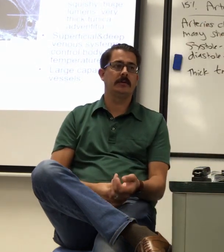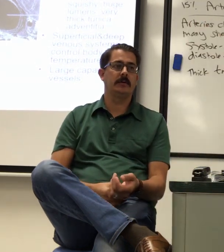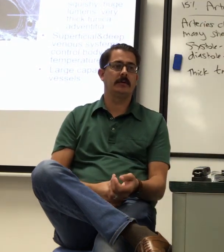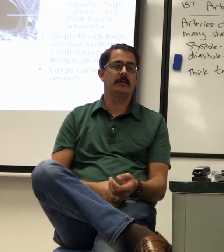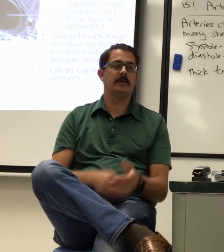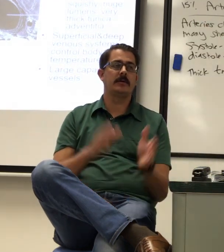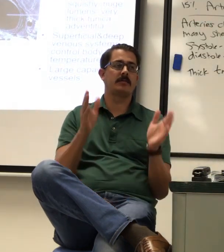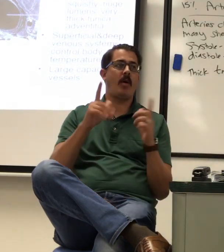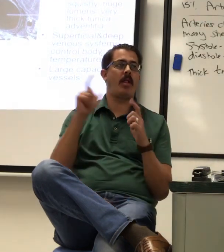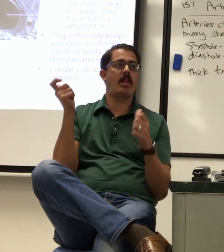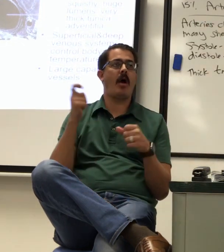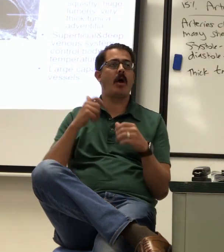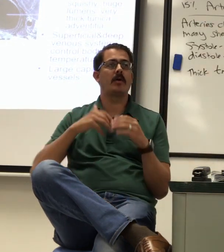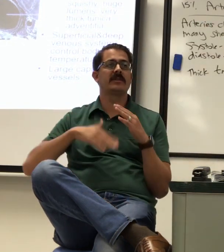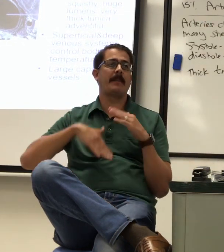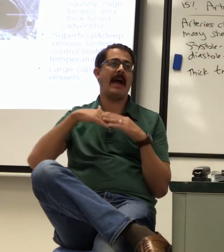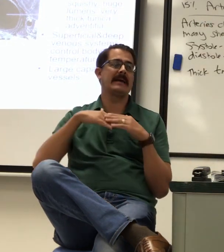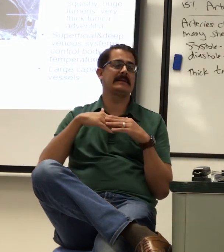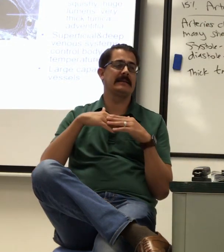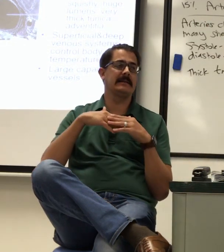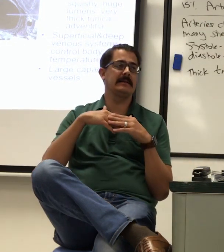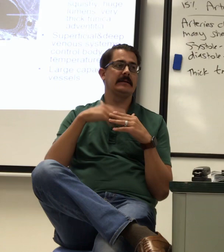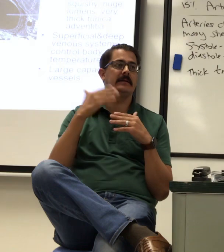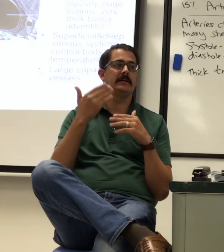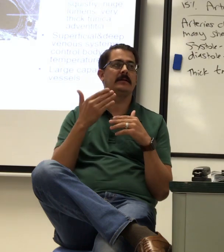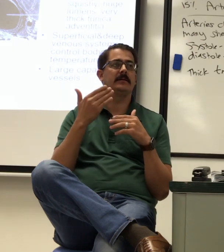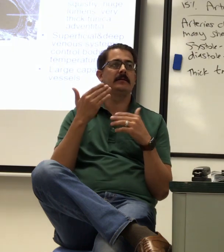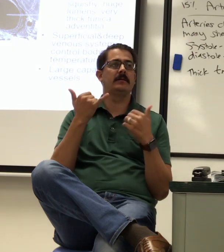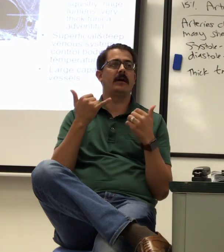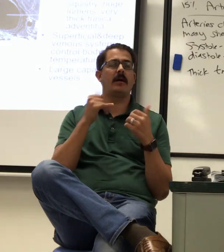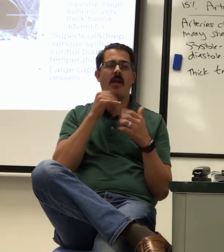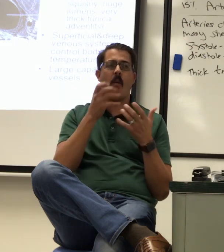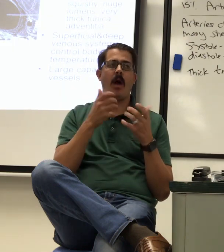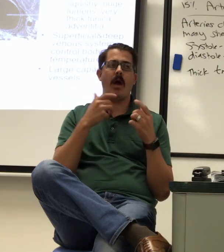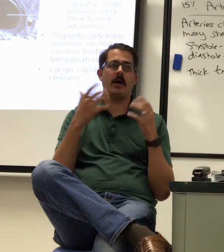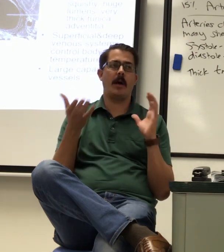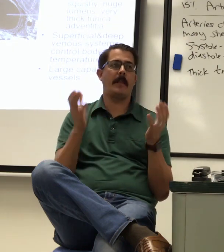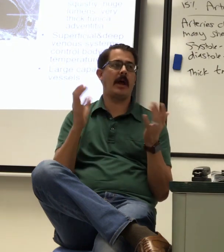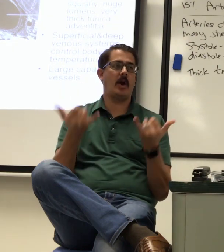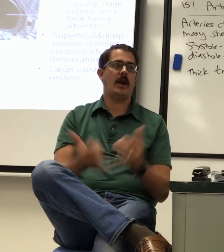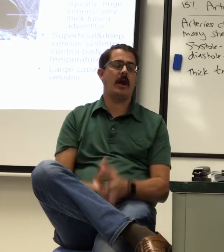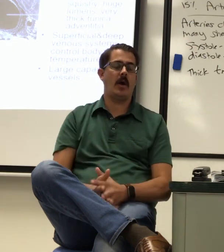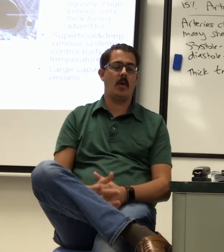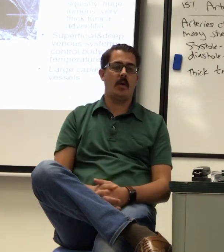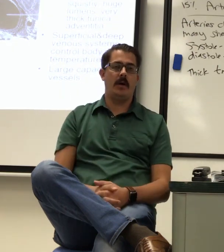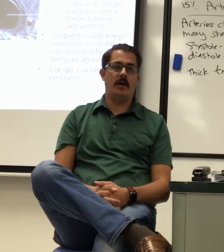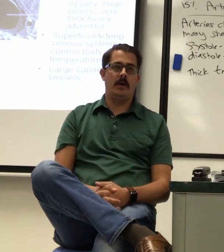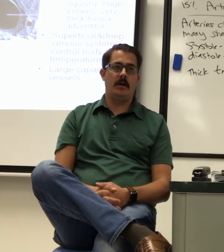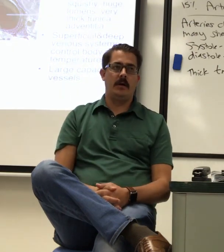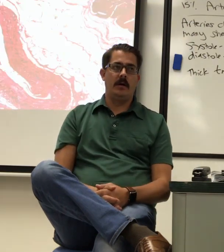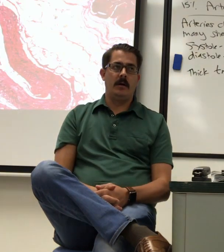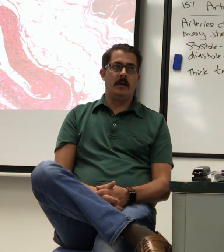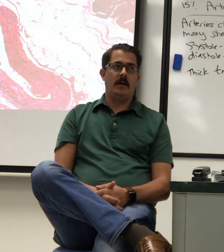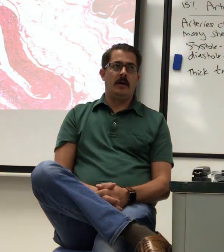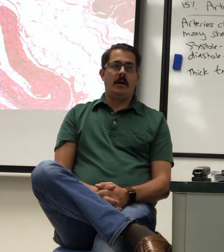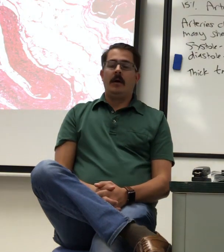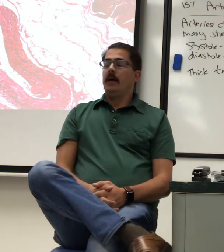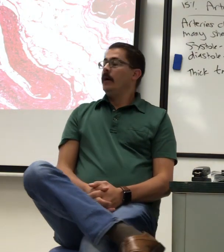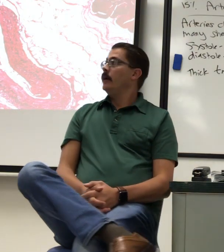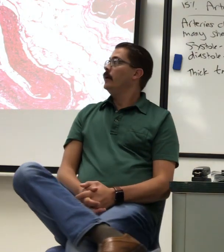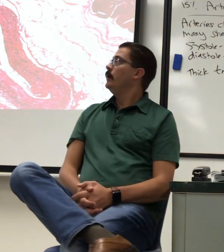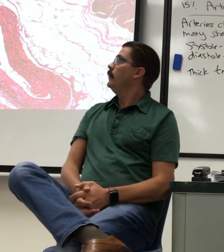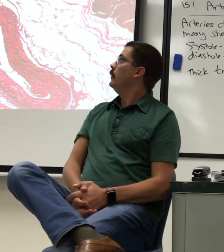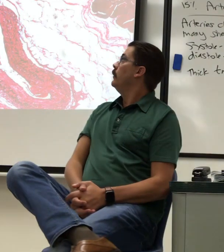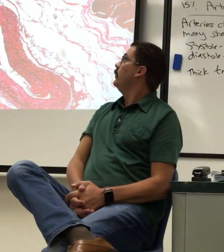capacitance. I want to move away from the compare, contrast list, but let's look at a picture of an artery and vein